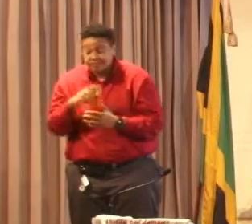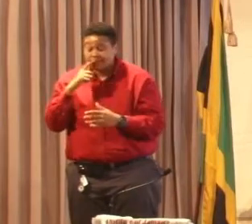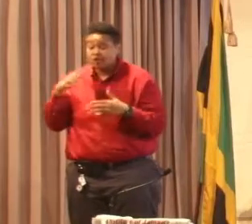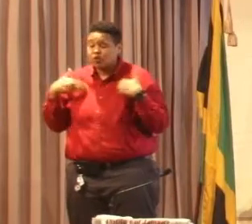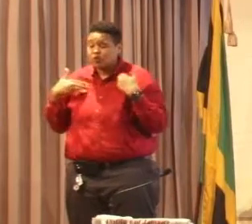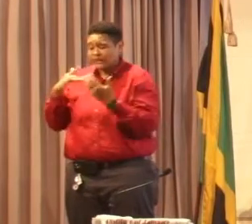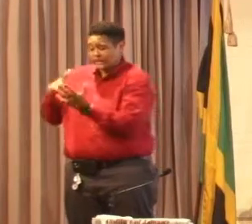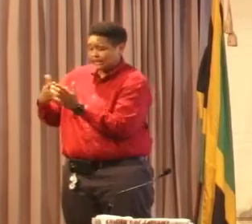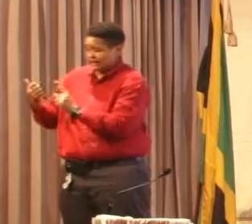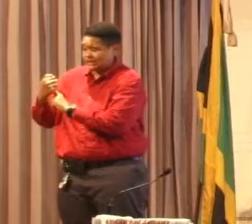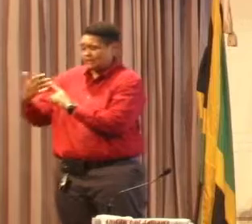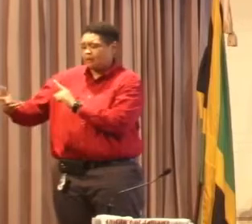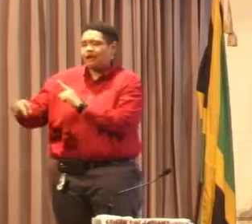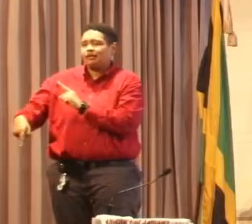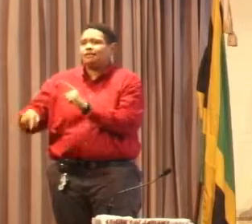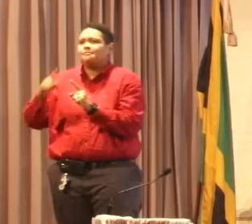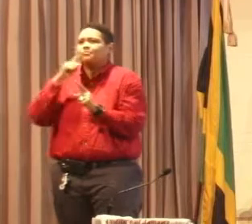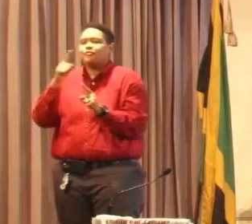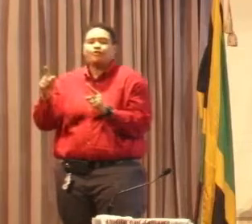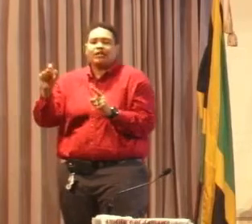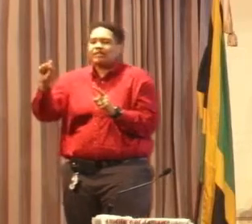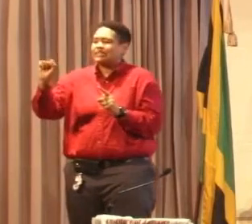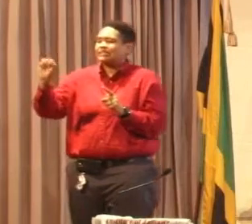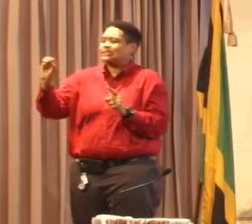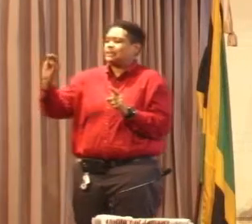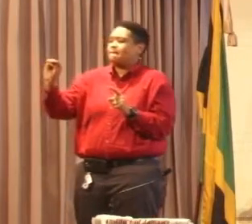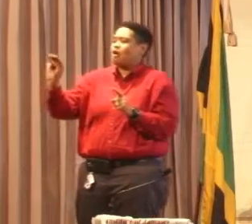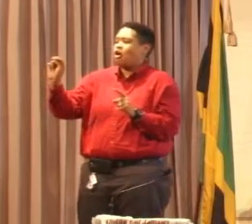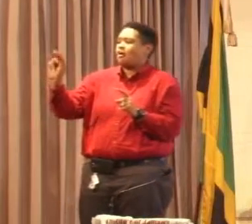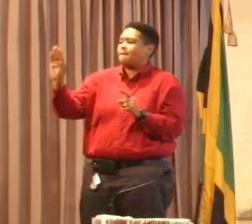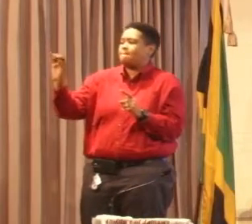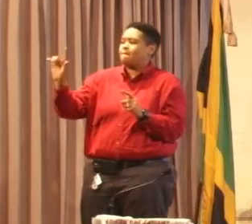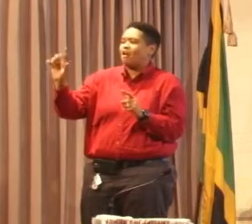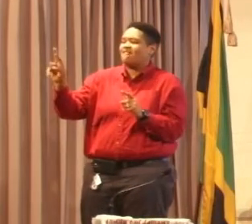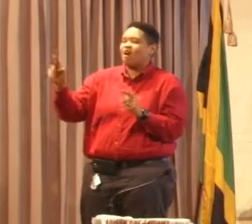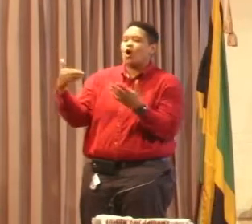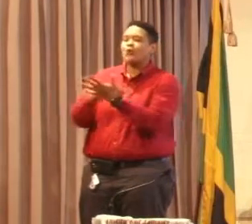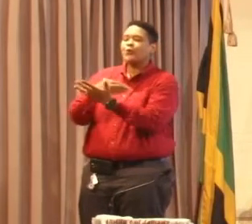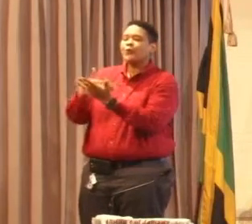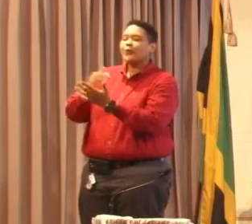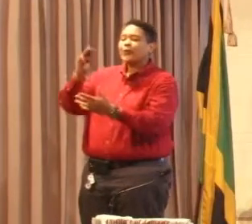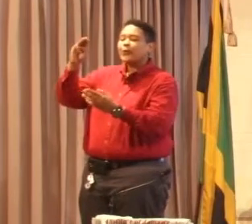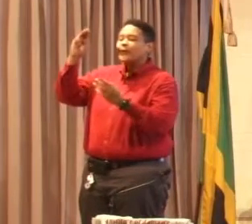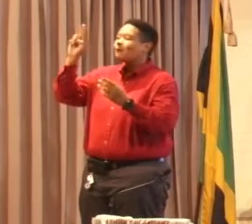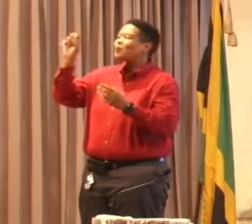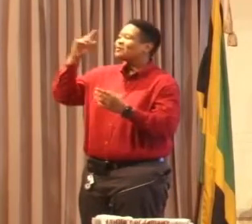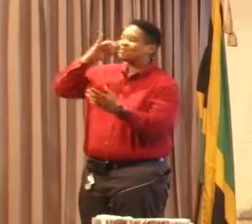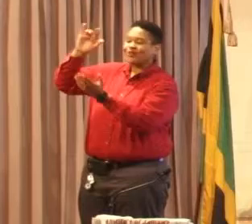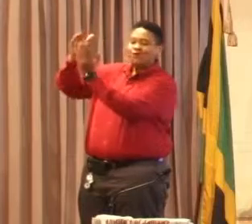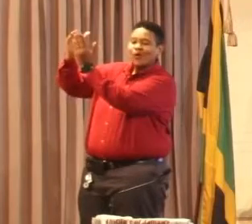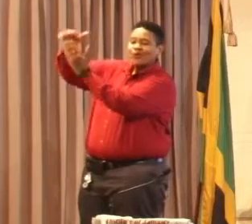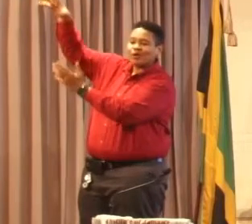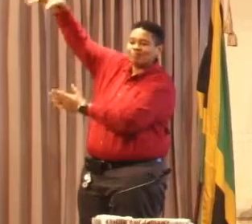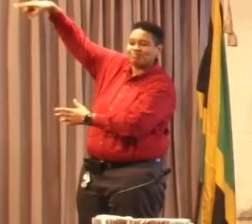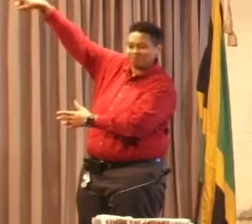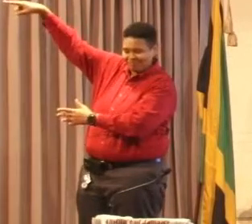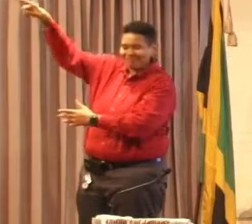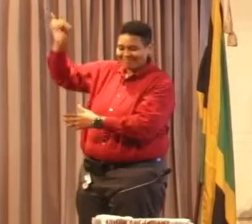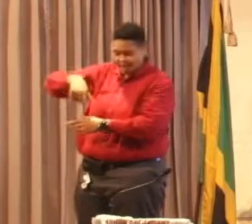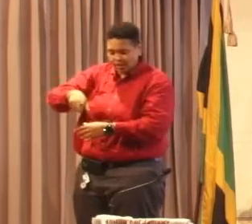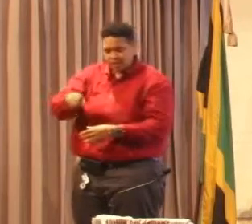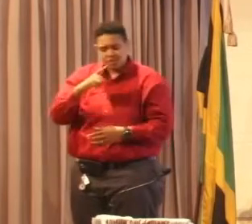junior centers and now the Simon Bolivar Cultural Center, not only provides for facilitating young persons